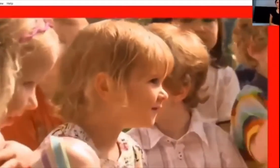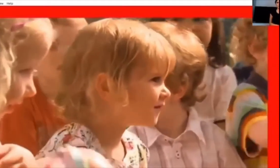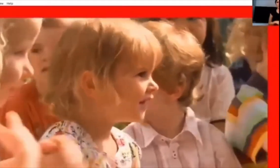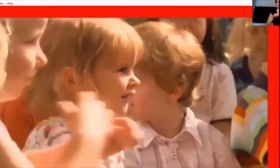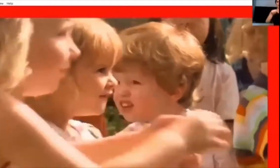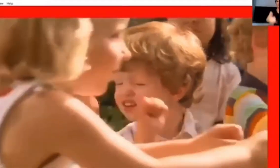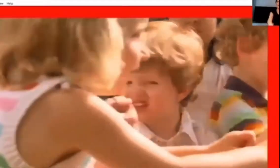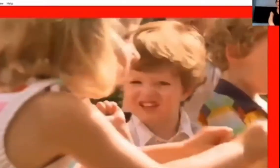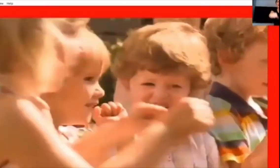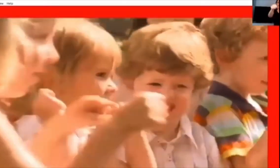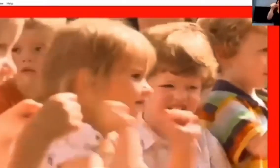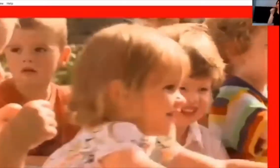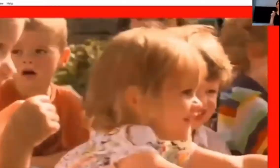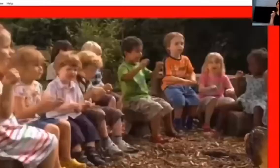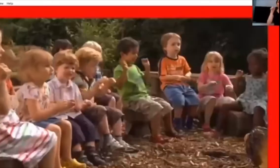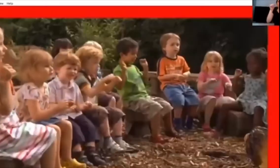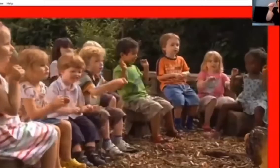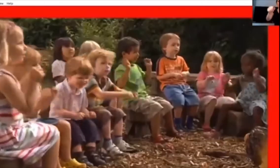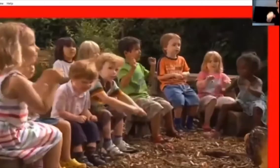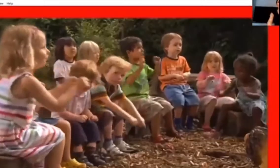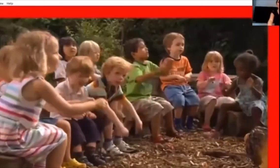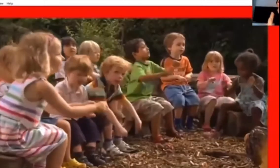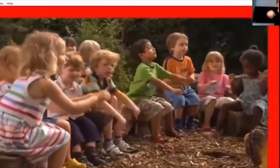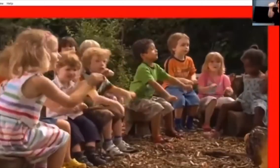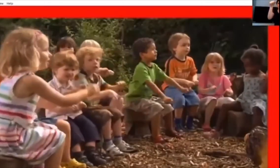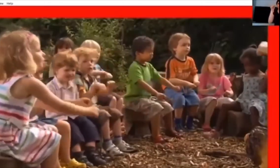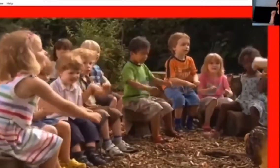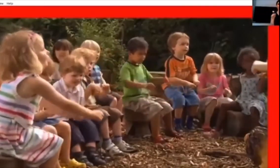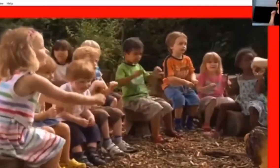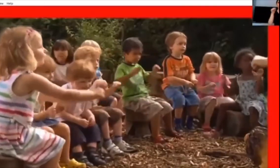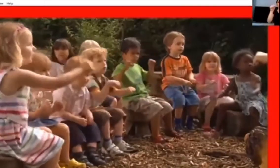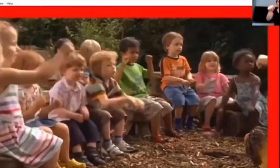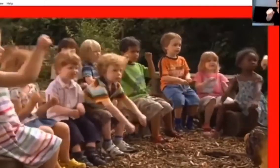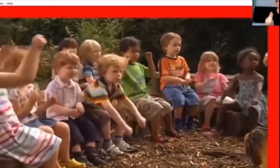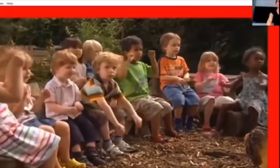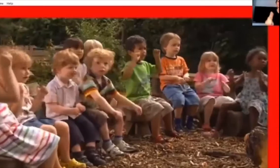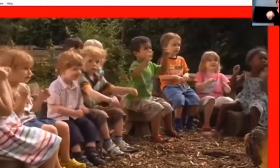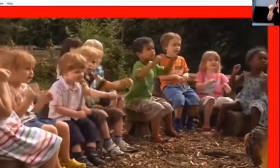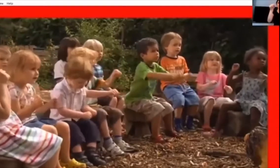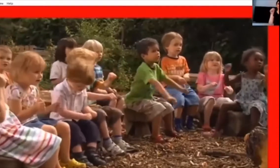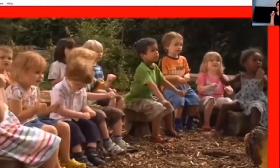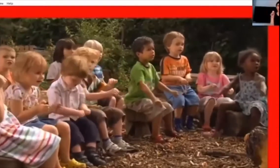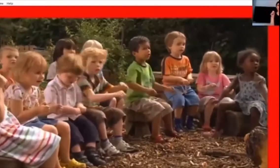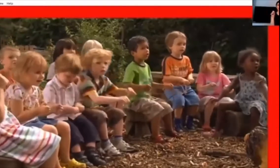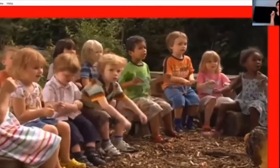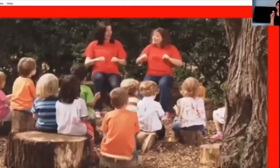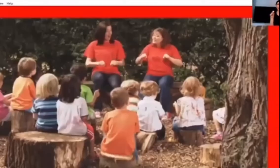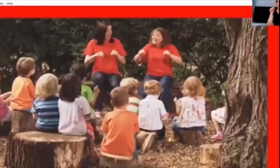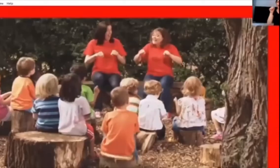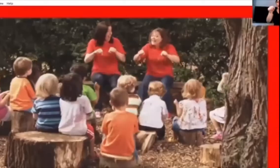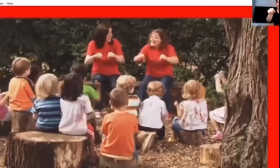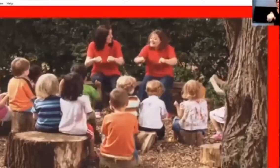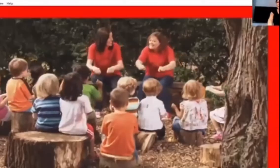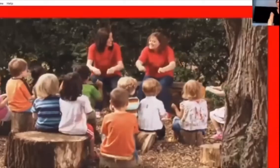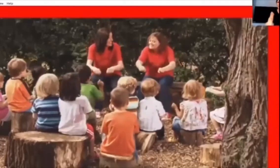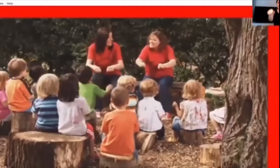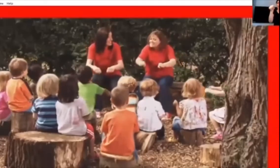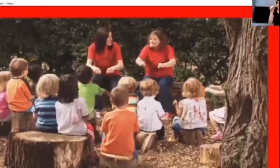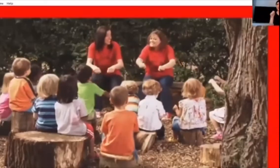Row, row, row your boat slowly to the shore. And if you see